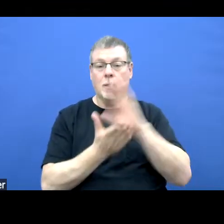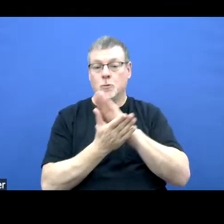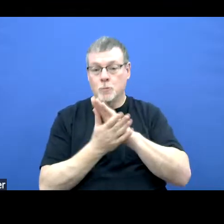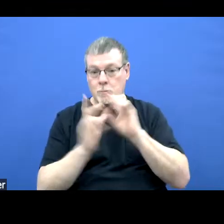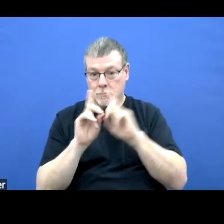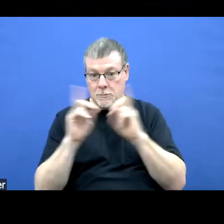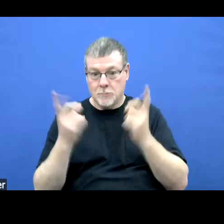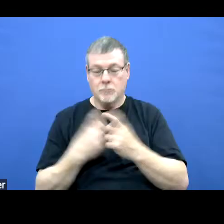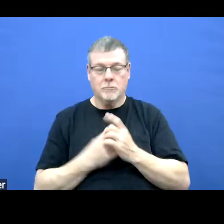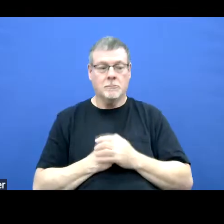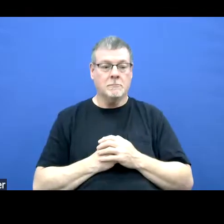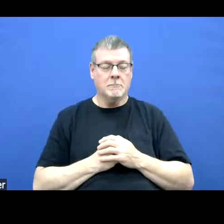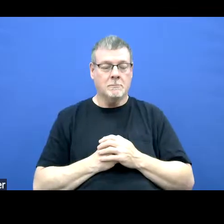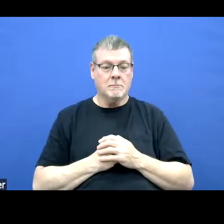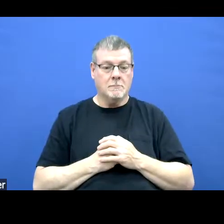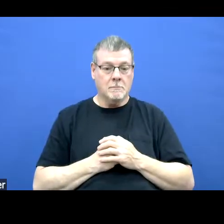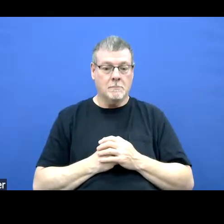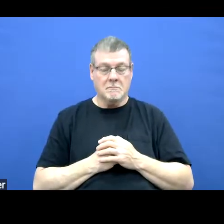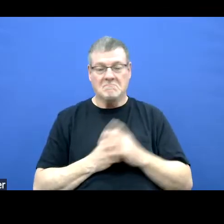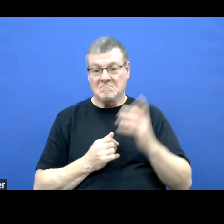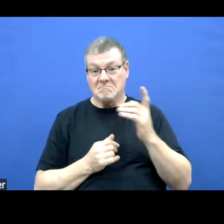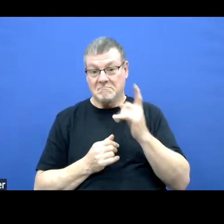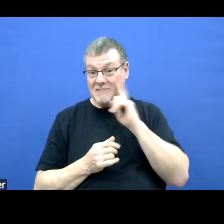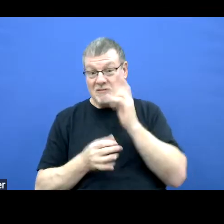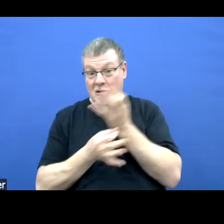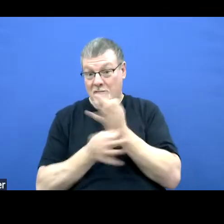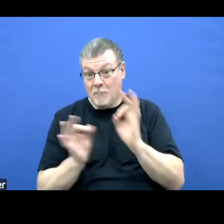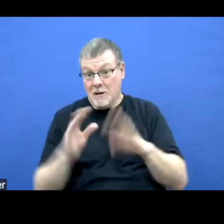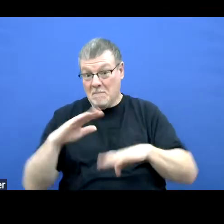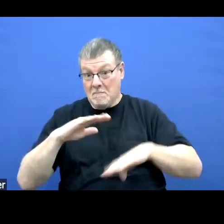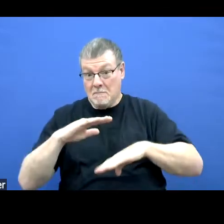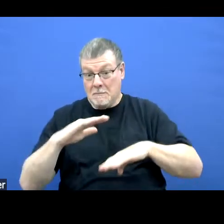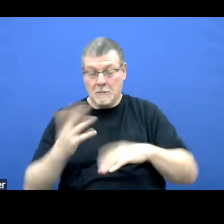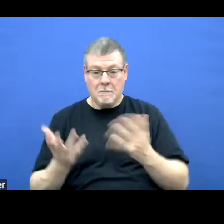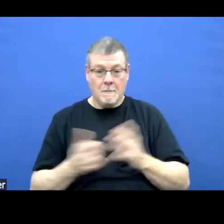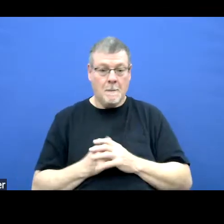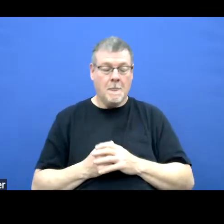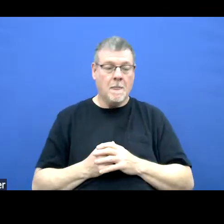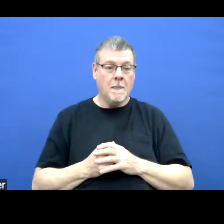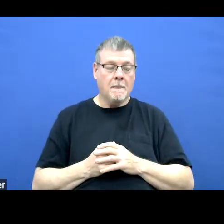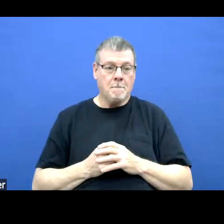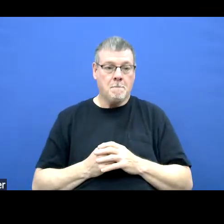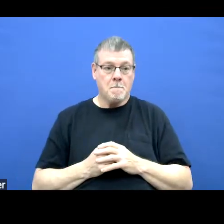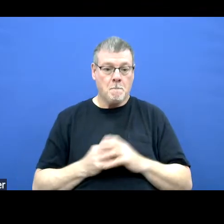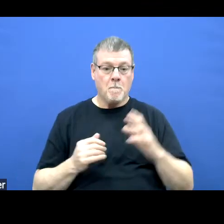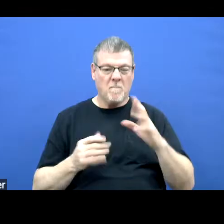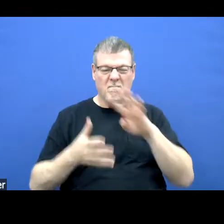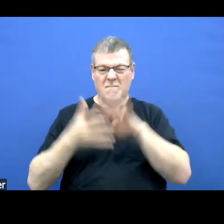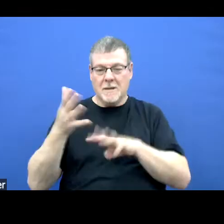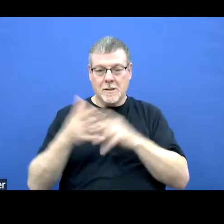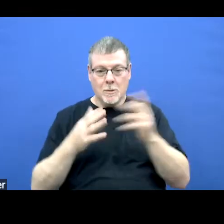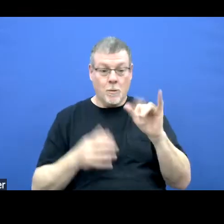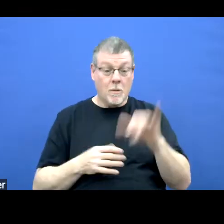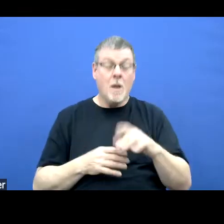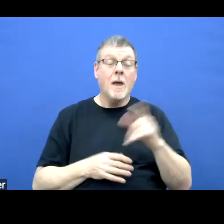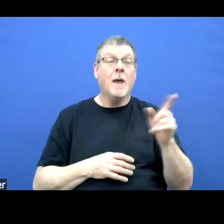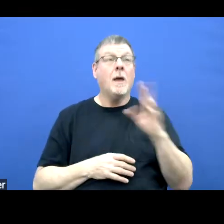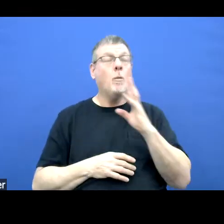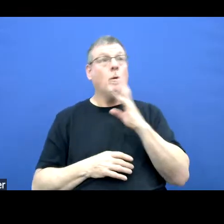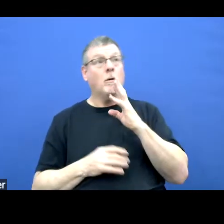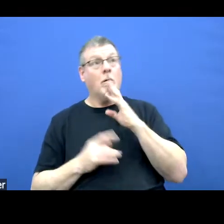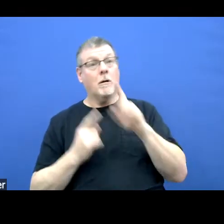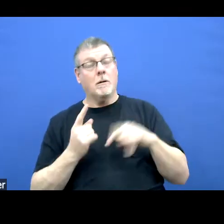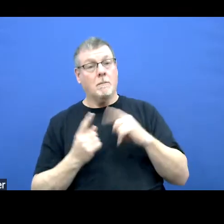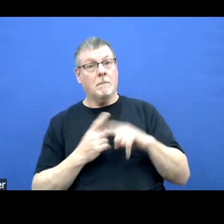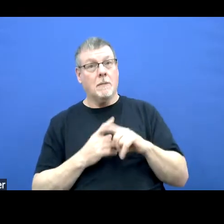district, essentially for free because it's our facility. But my point is we would, schedule those. They were